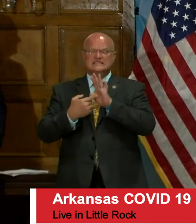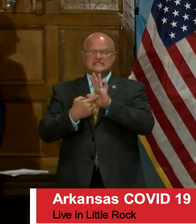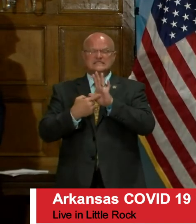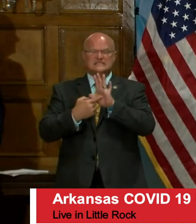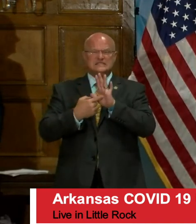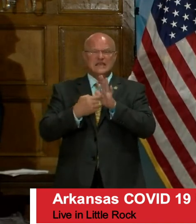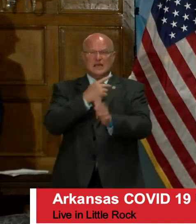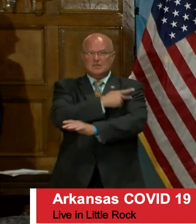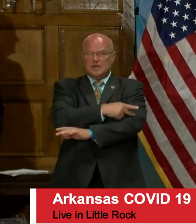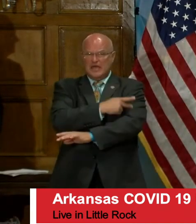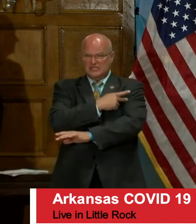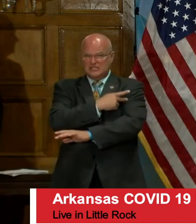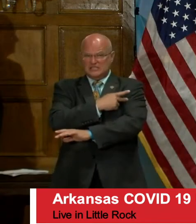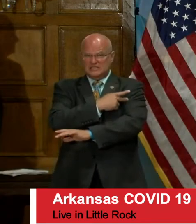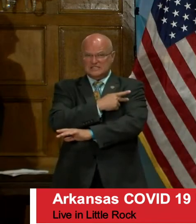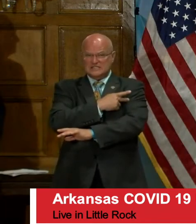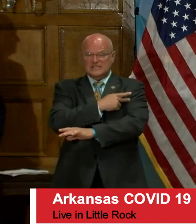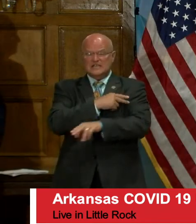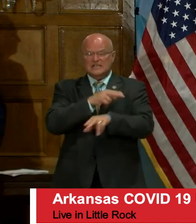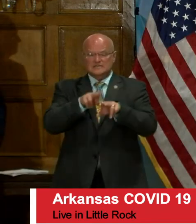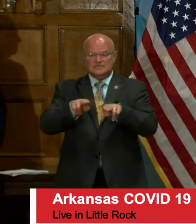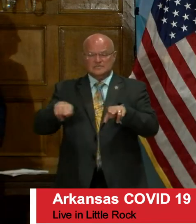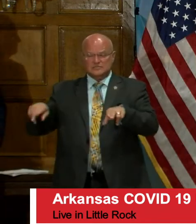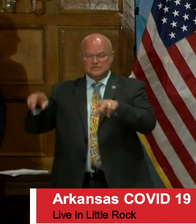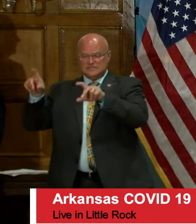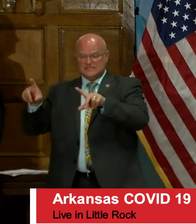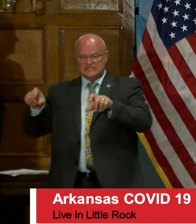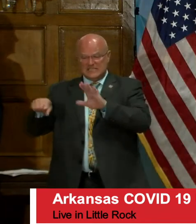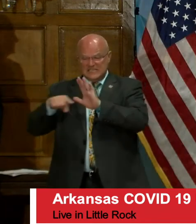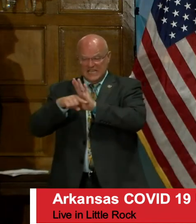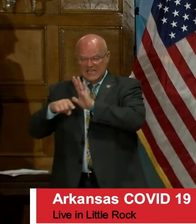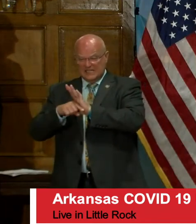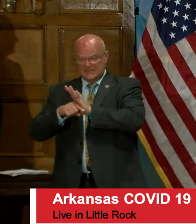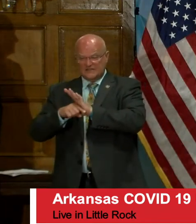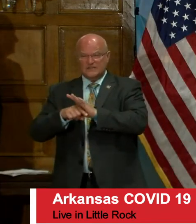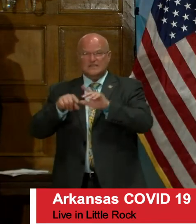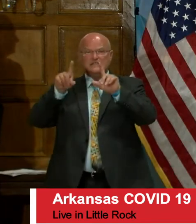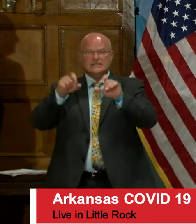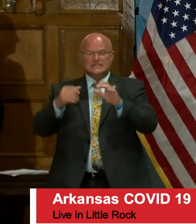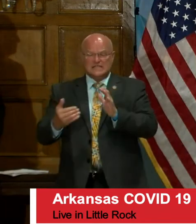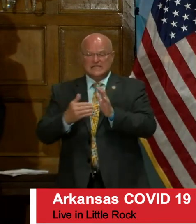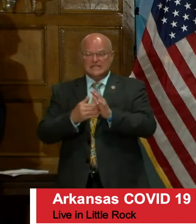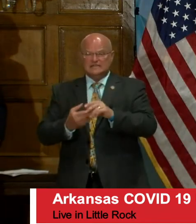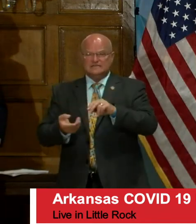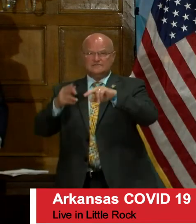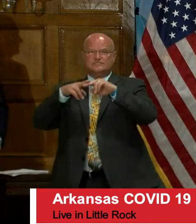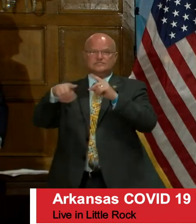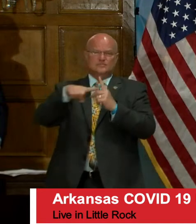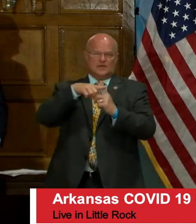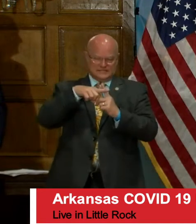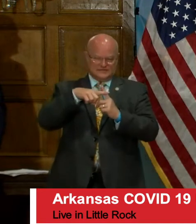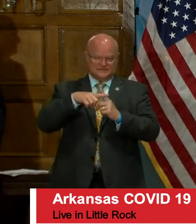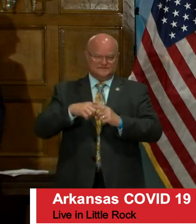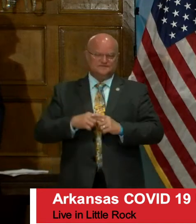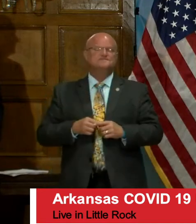symptomatic patients among those barracks that had previously tested negative, and so they've done additional testing there.